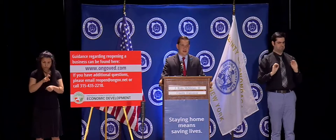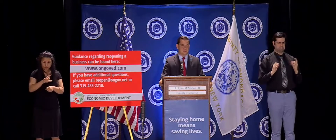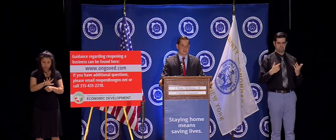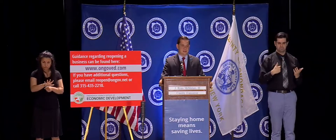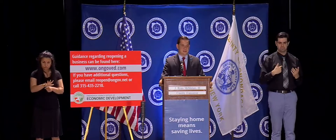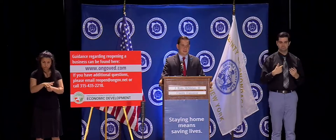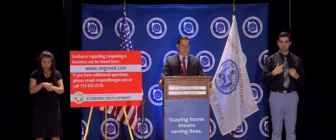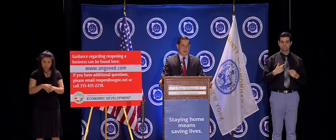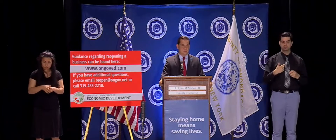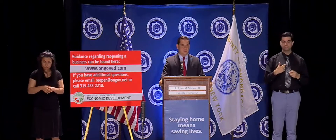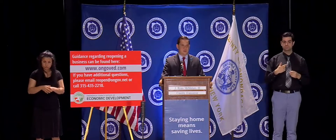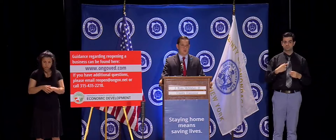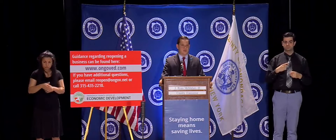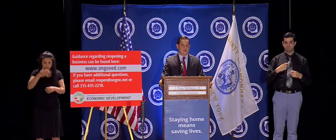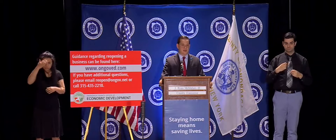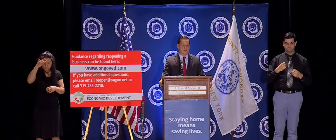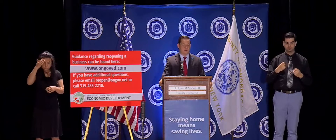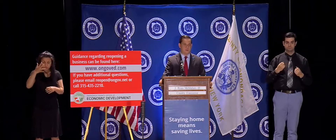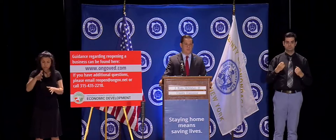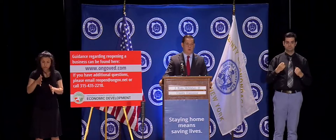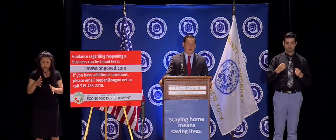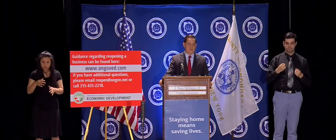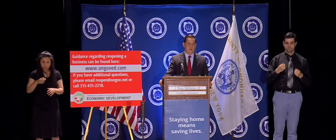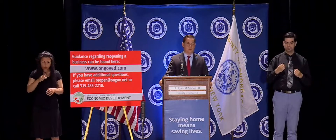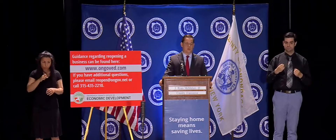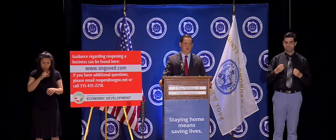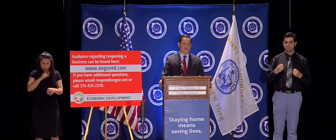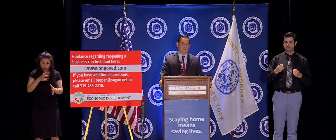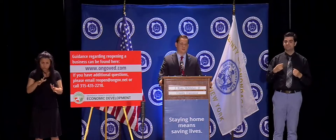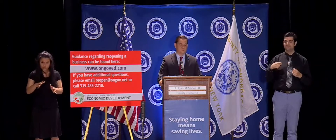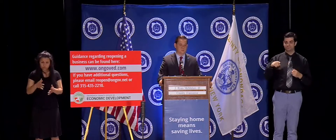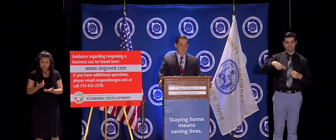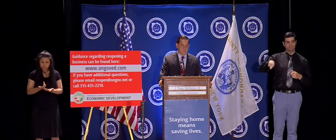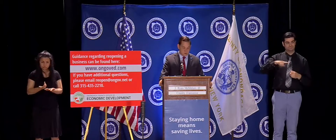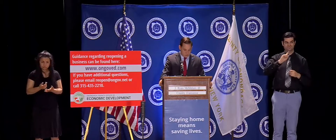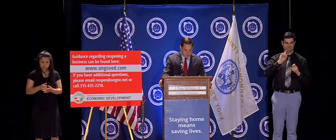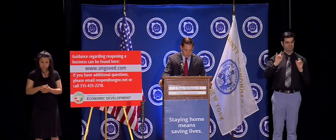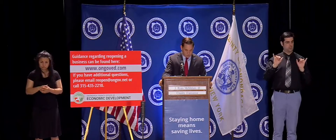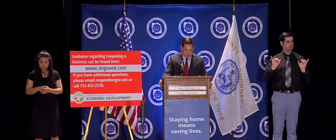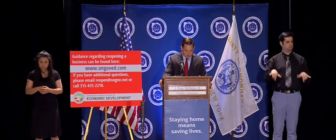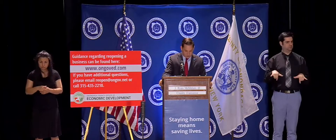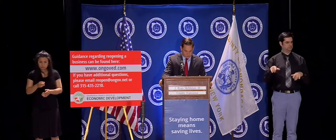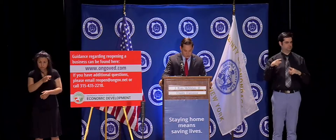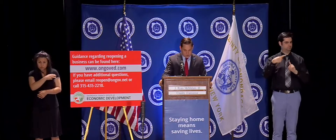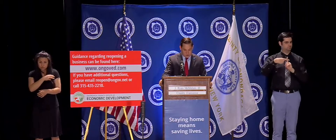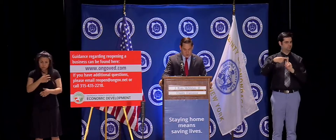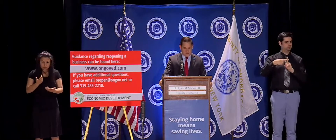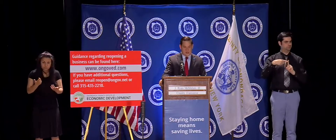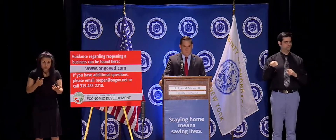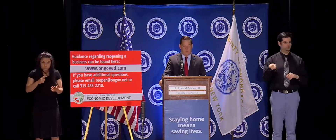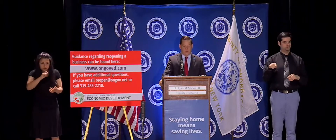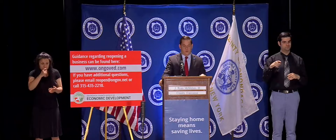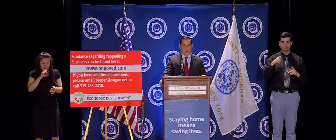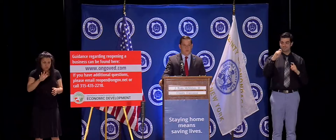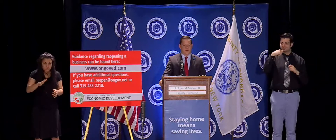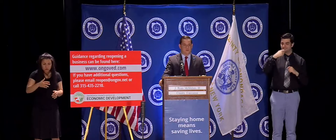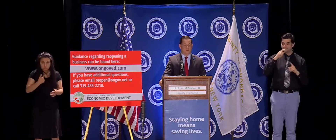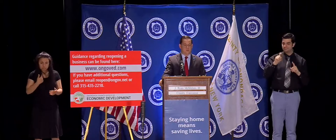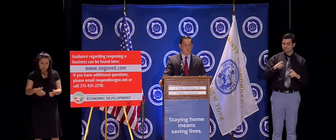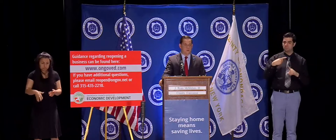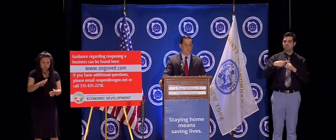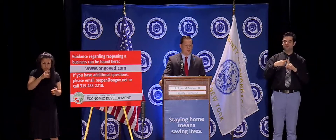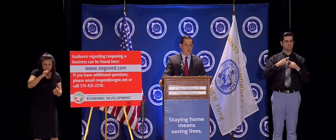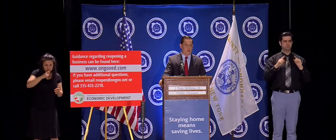get a test, not because they were sick, but more or less they were curious. And what we found is that 44%